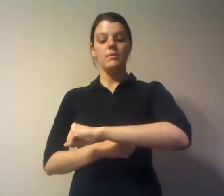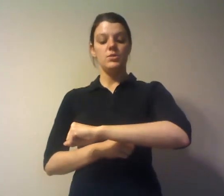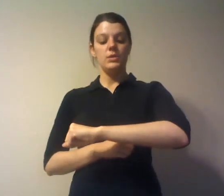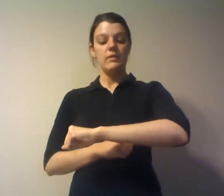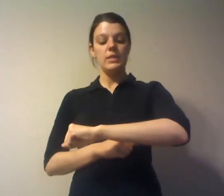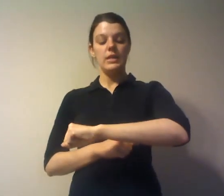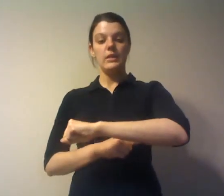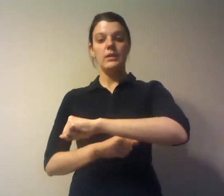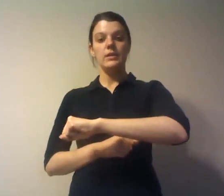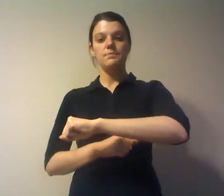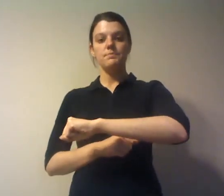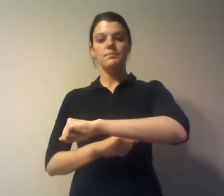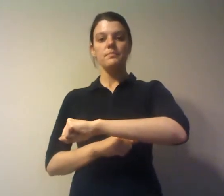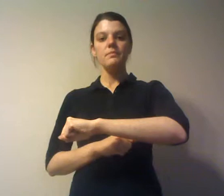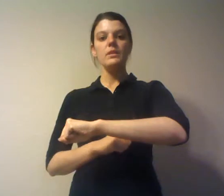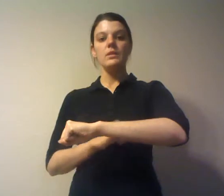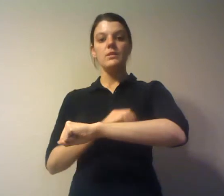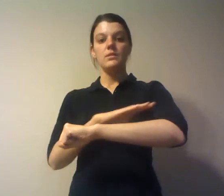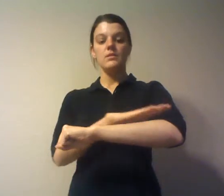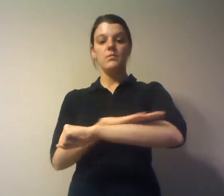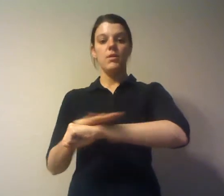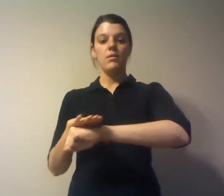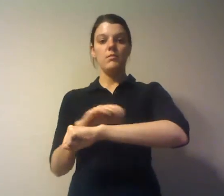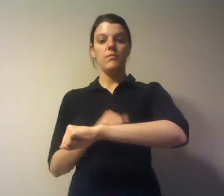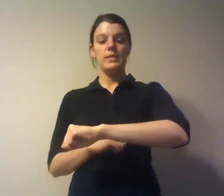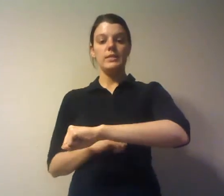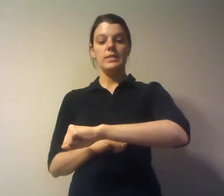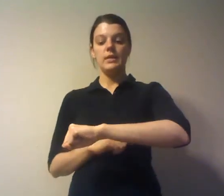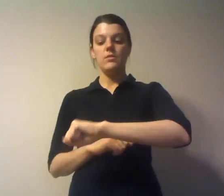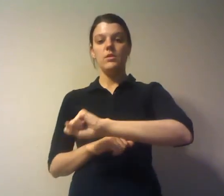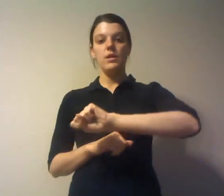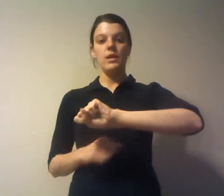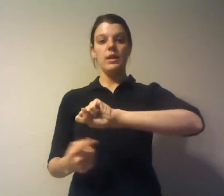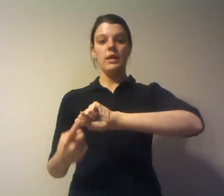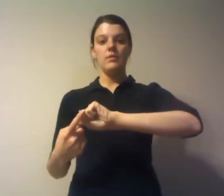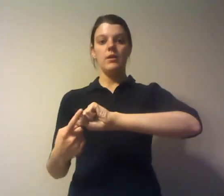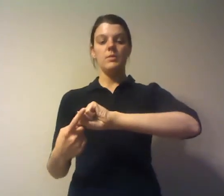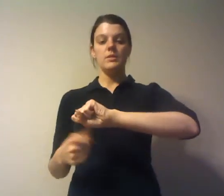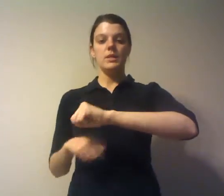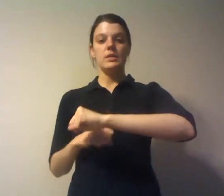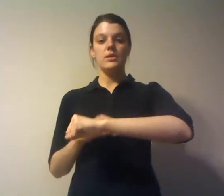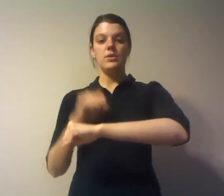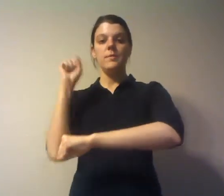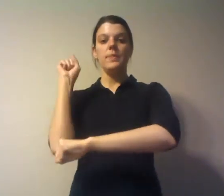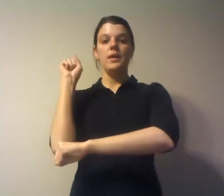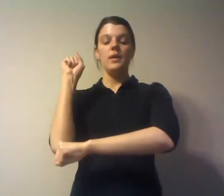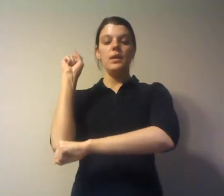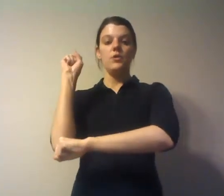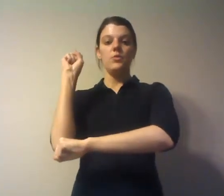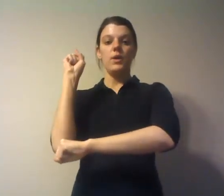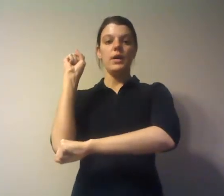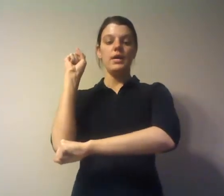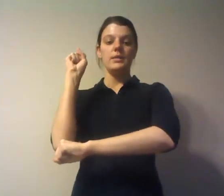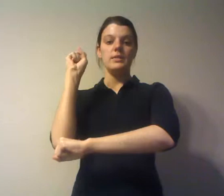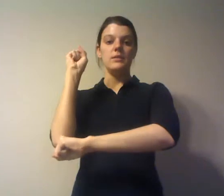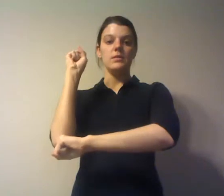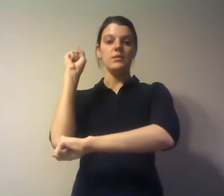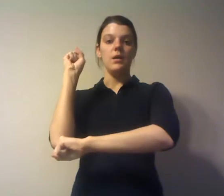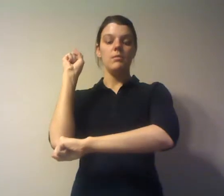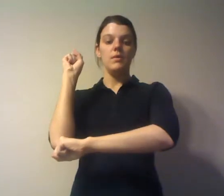is your left hand, palm facing down, thumb is tucked under, and your right hand stands on top of